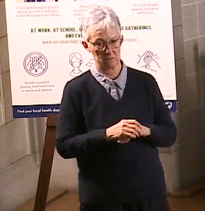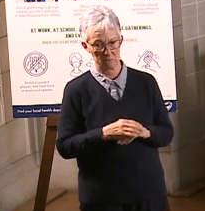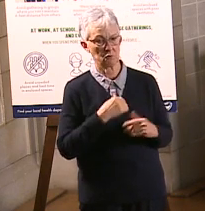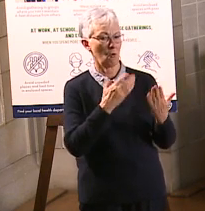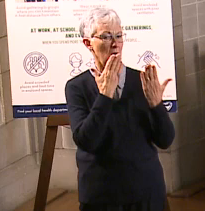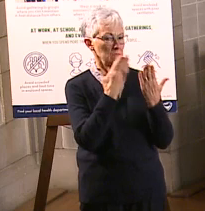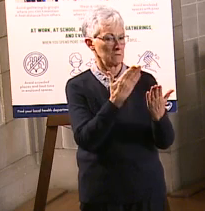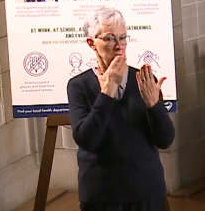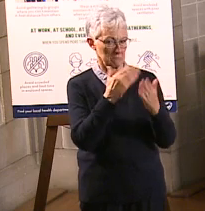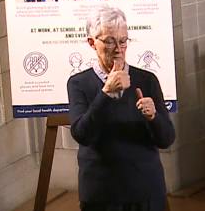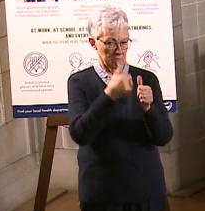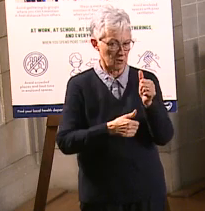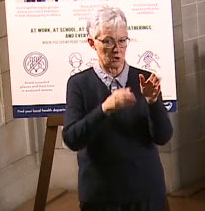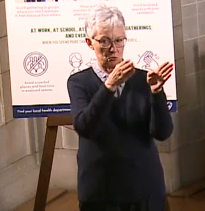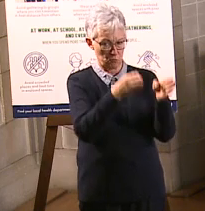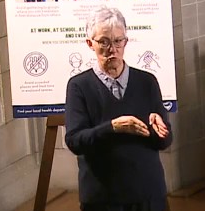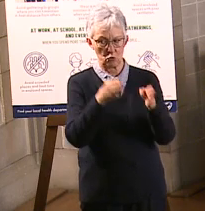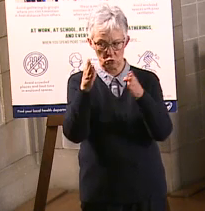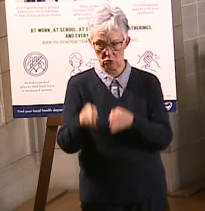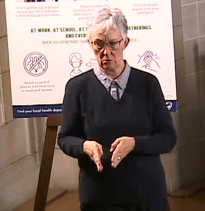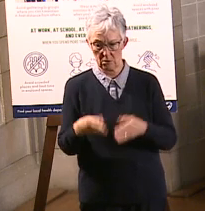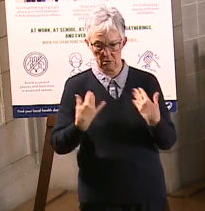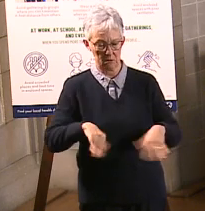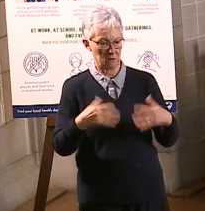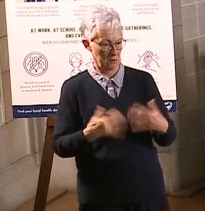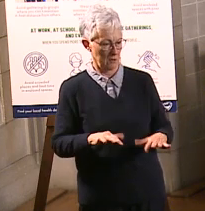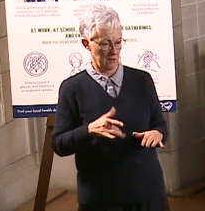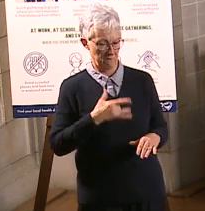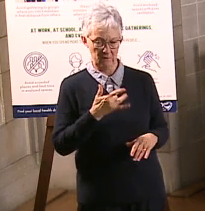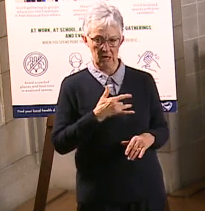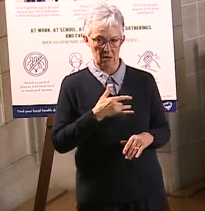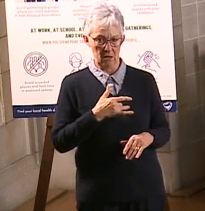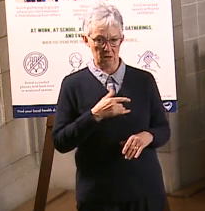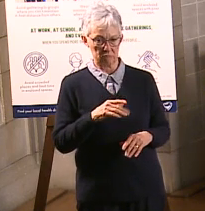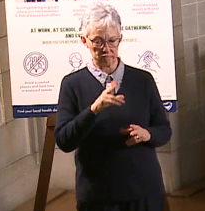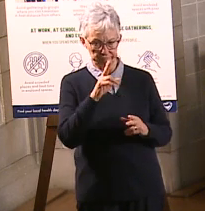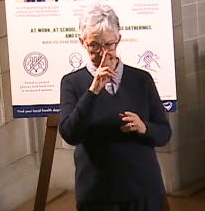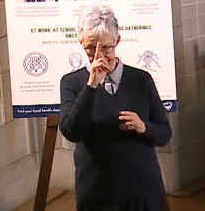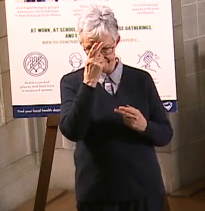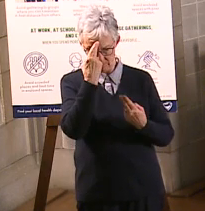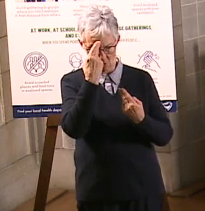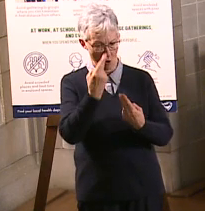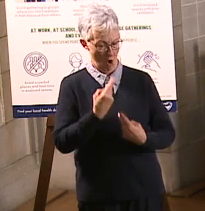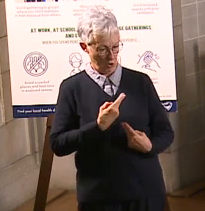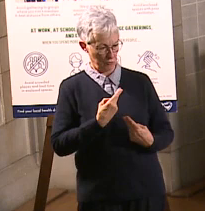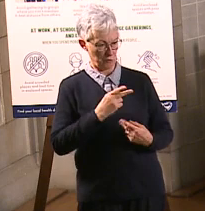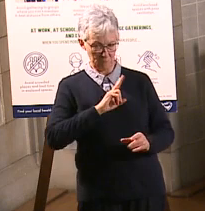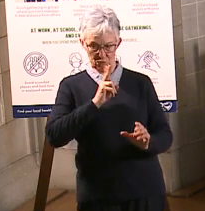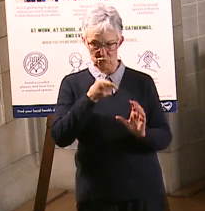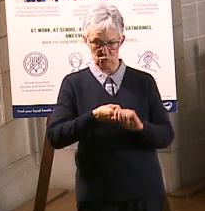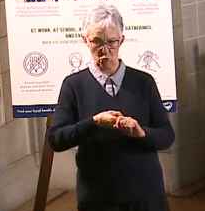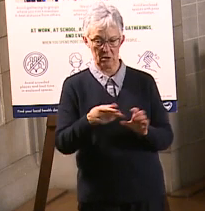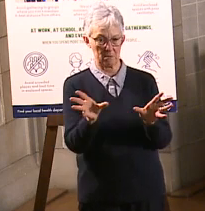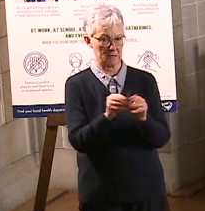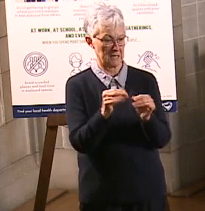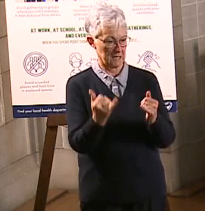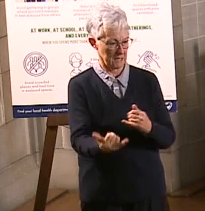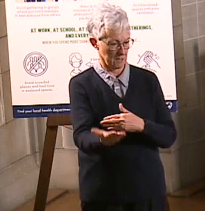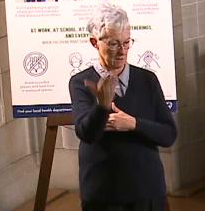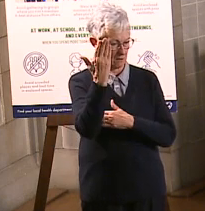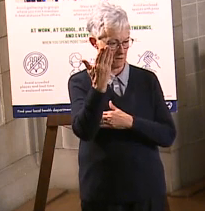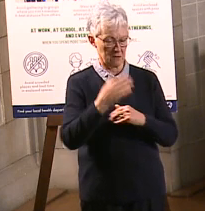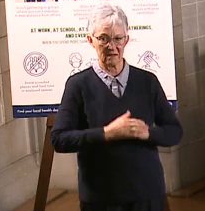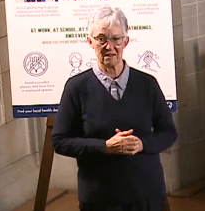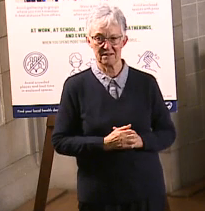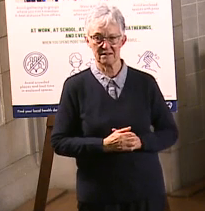every one of you. It's an honor to have this virtual meeting. I look forward to our